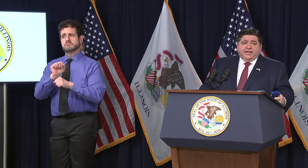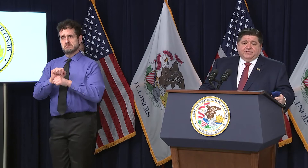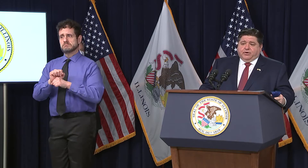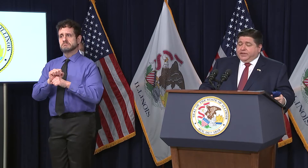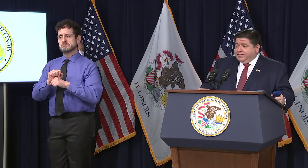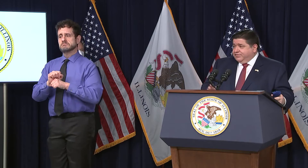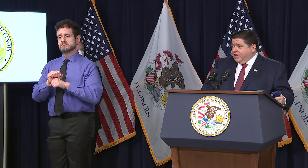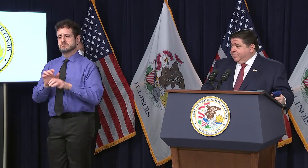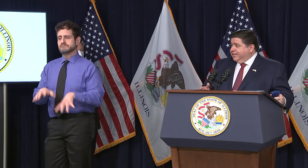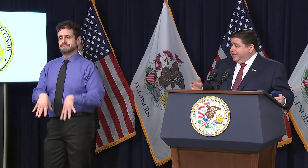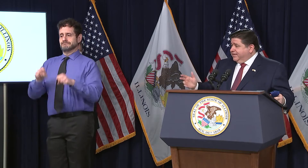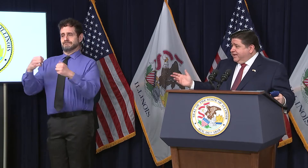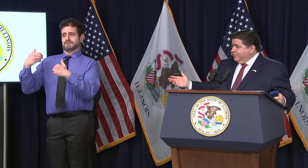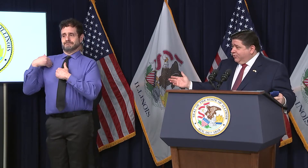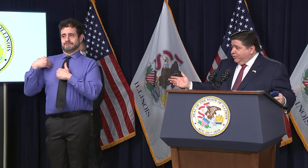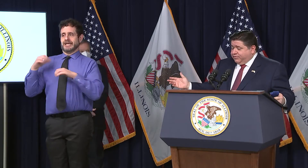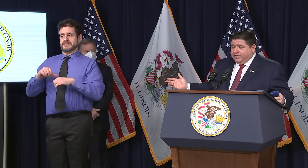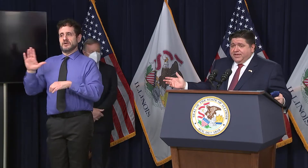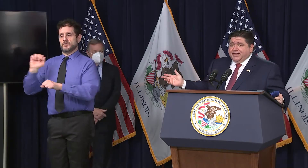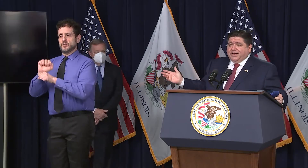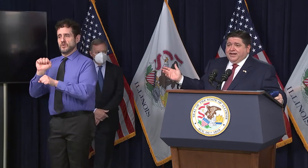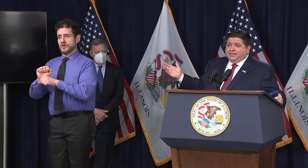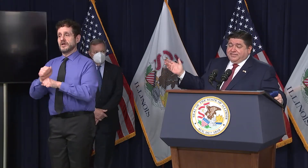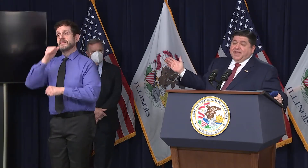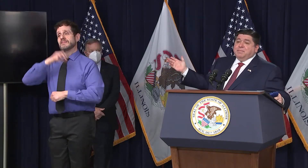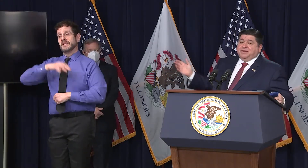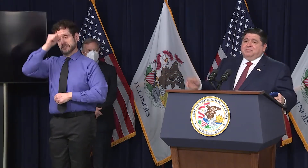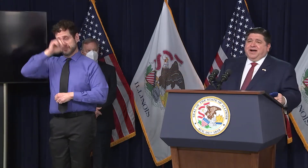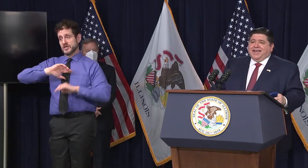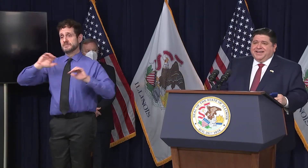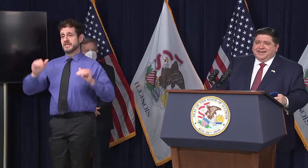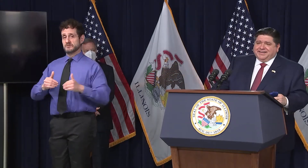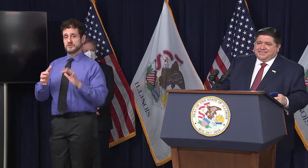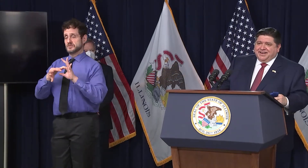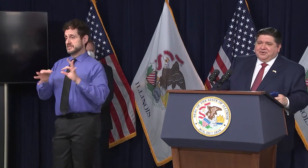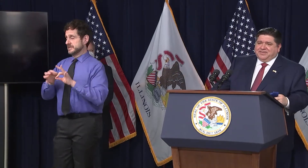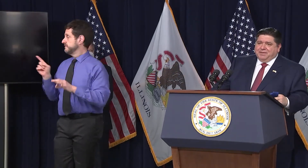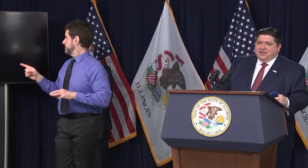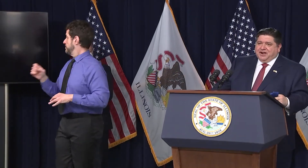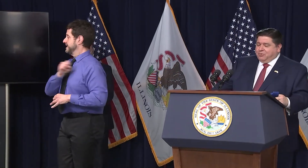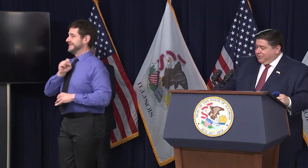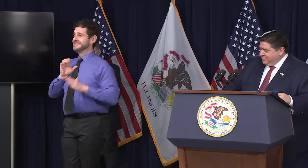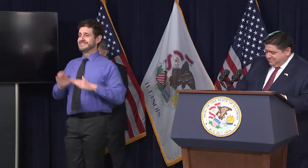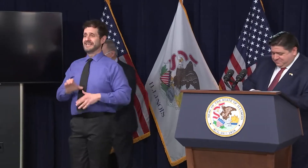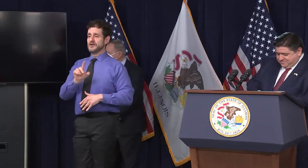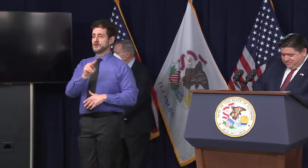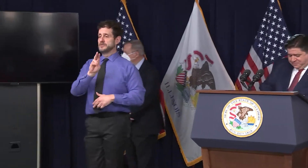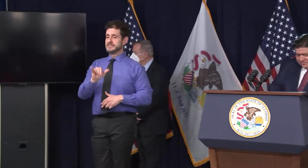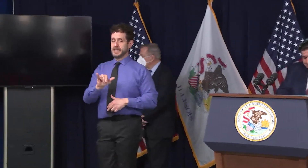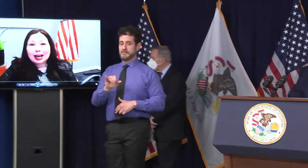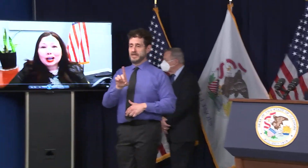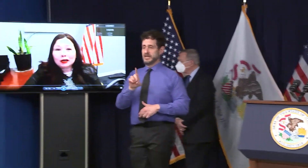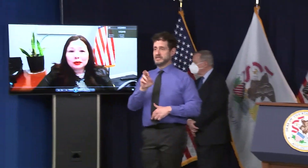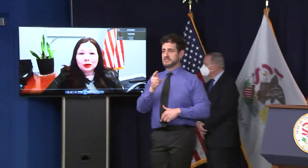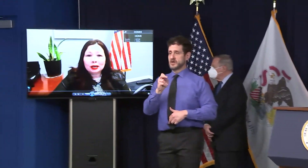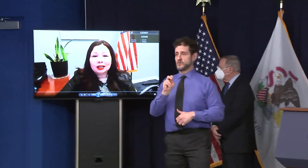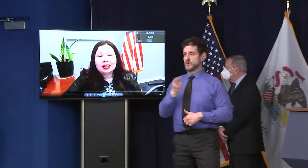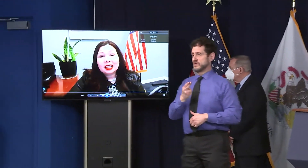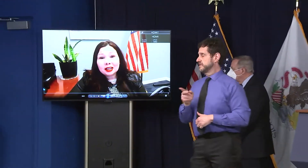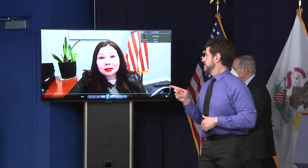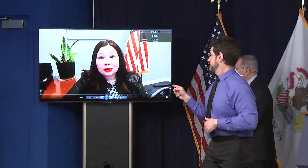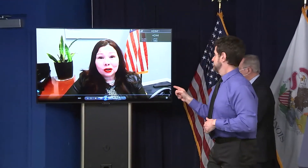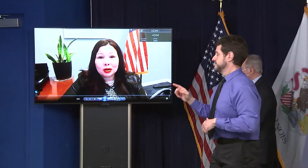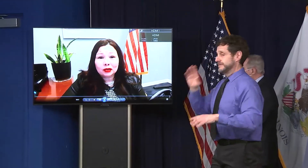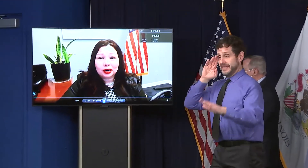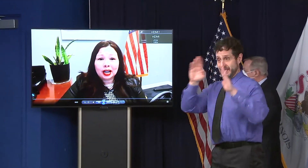And so, ladies and gentlemen, I'd like to introduce a statement by Senator Tammy Duckworth. Hello, everyone.